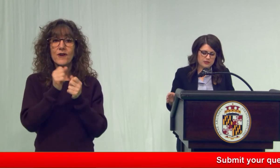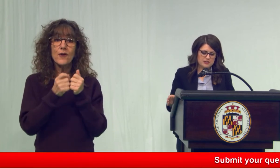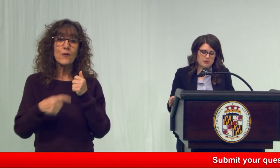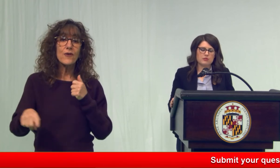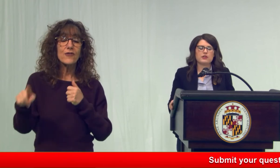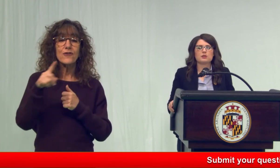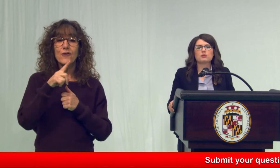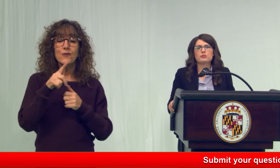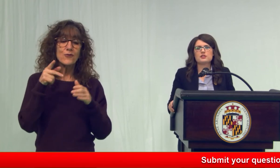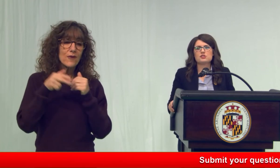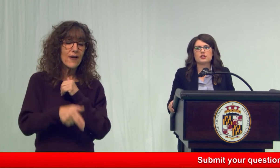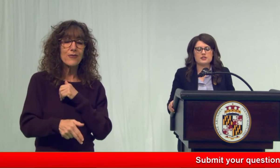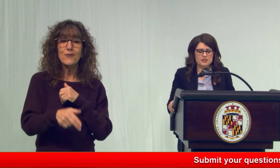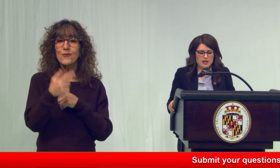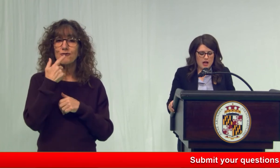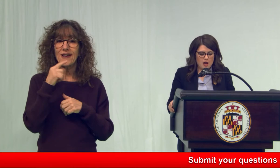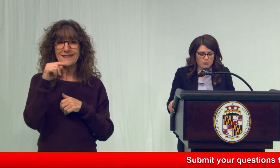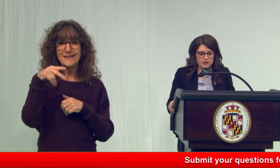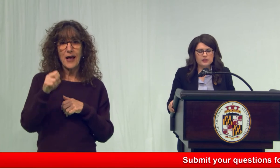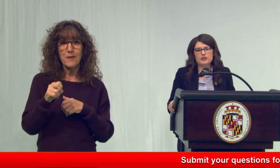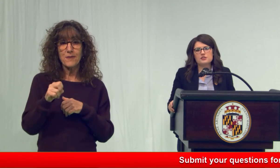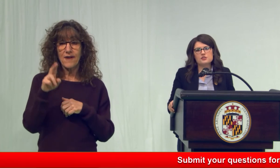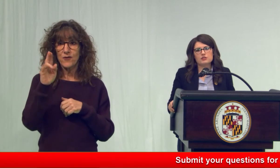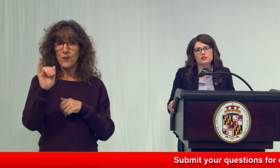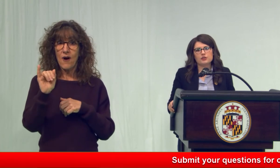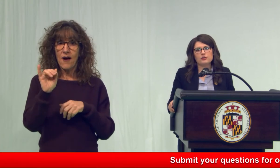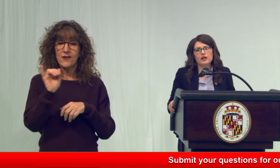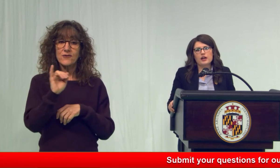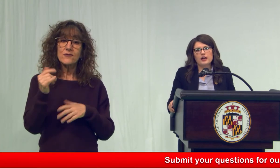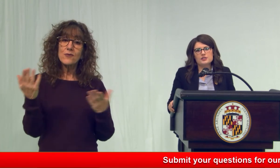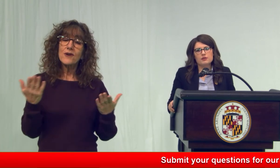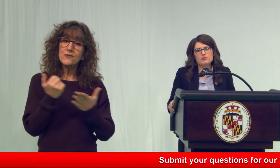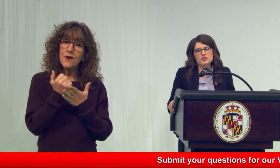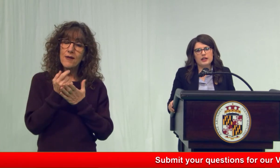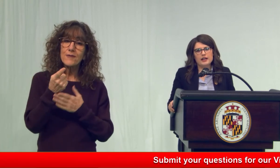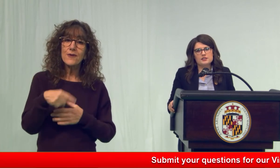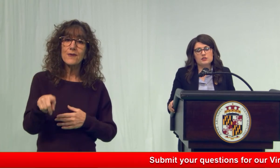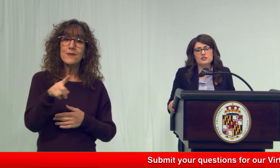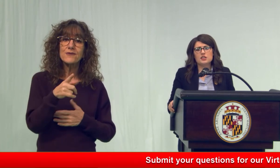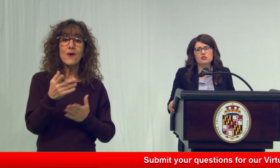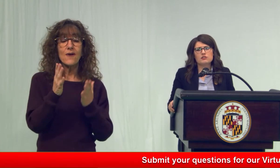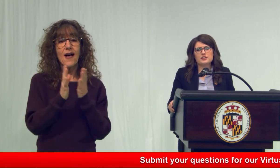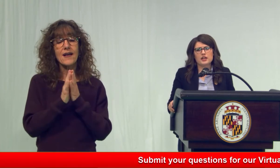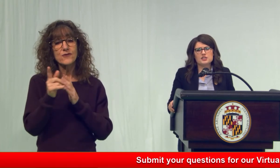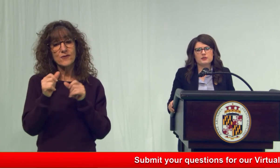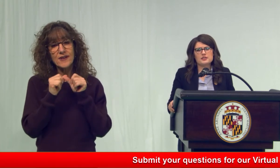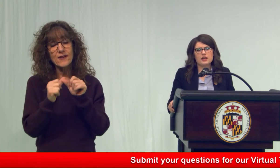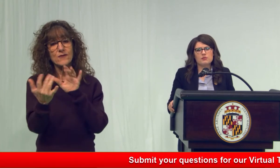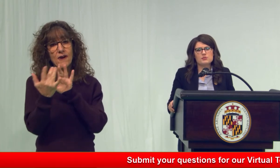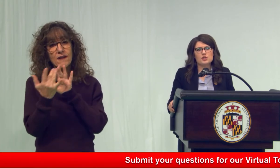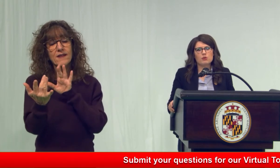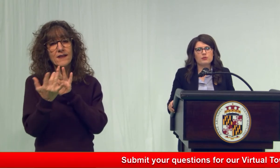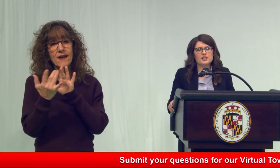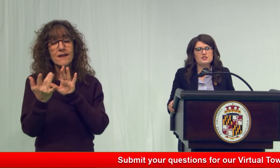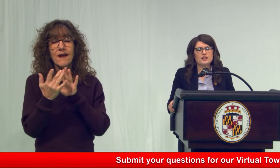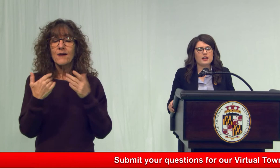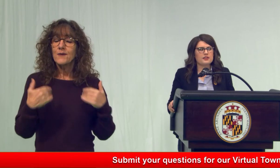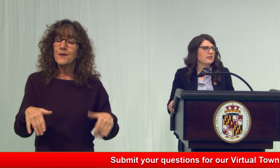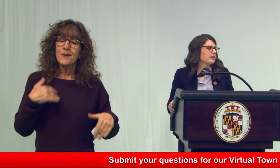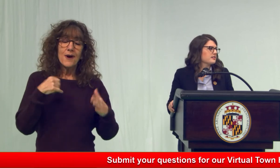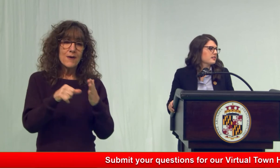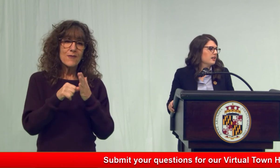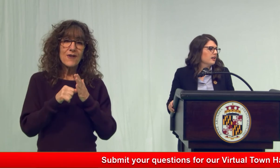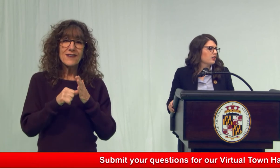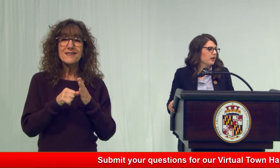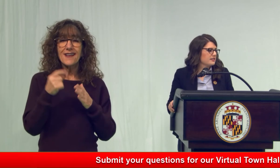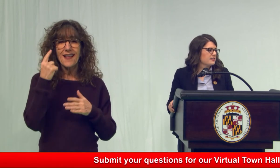cut through the red tape of unemployment insurance. We are here to serve you. And so I'm just going to ask that you continue to reach out to us. I am so impressed, and I